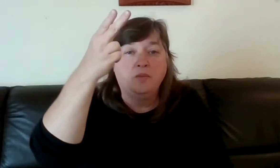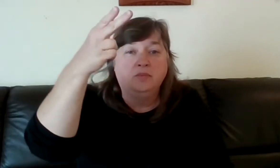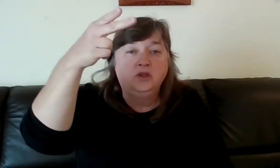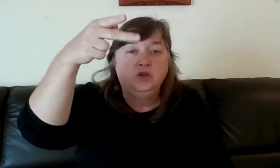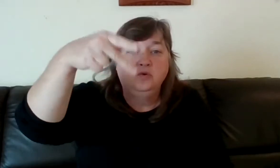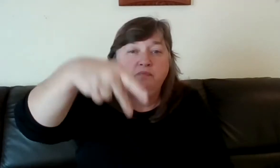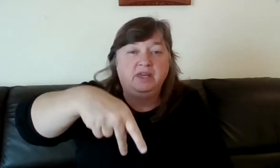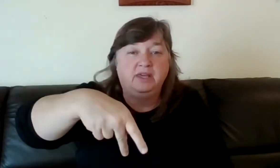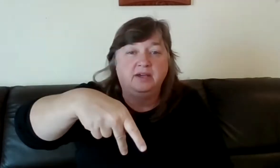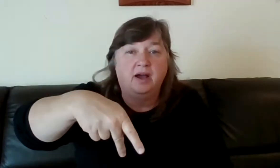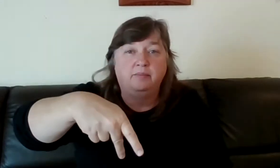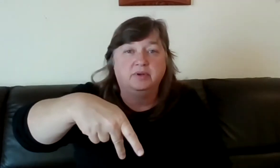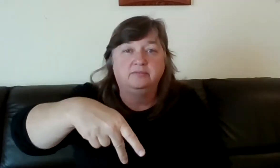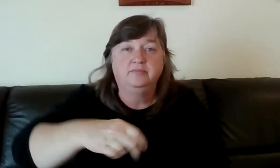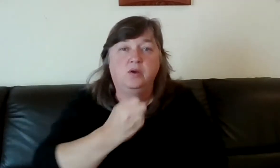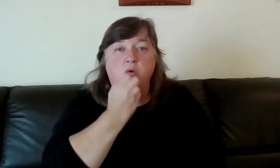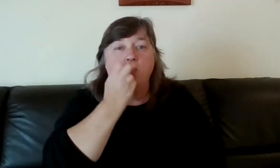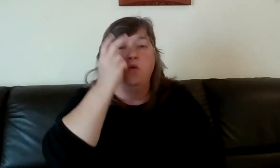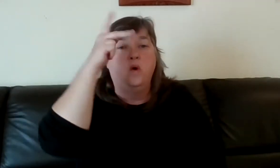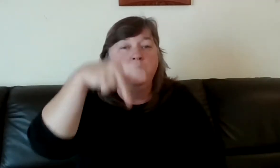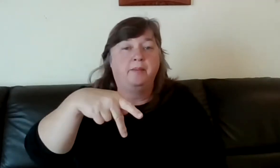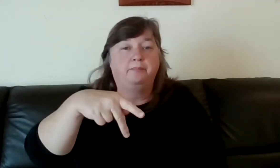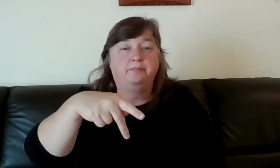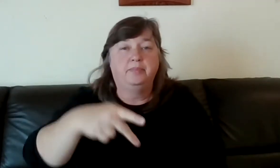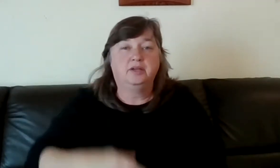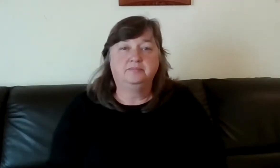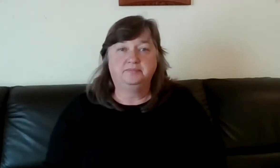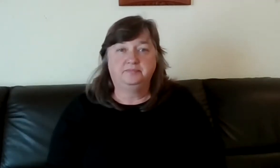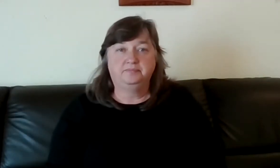warm, U-P, up, warm up,